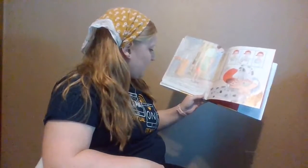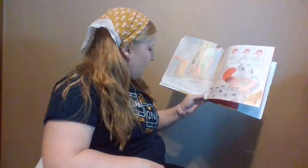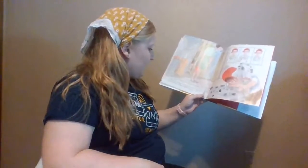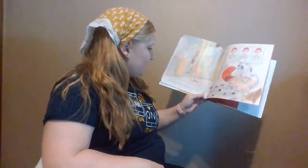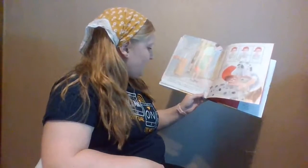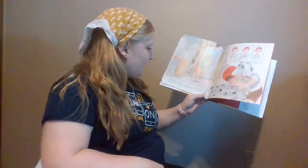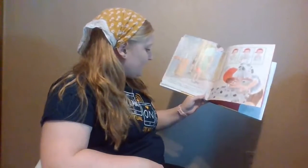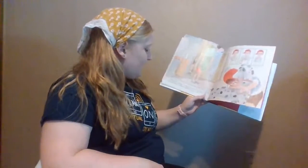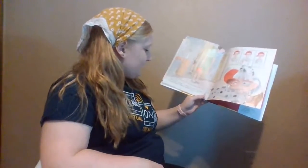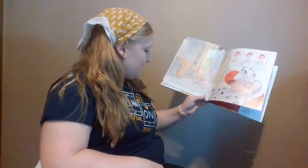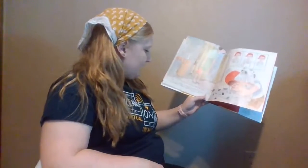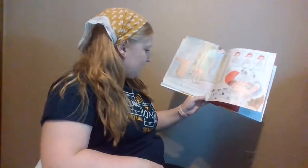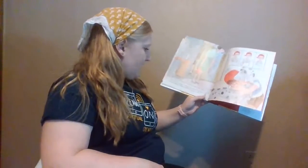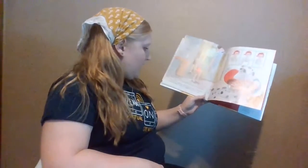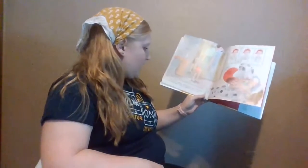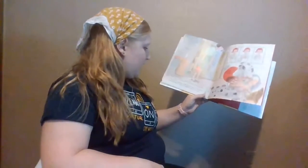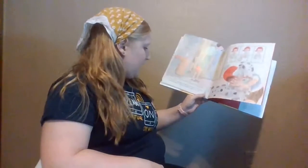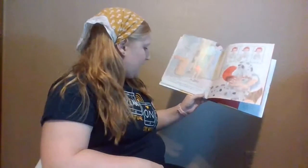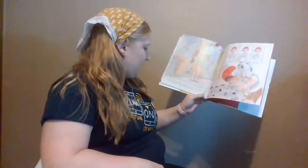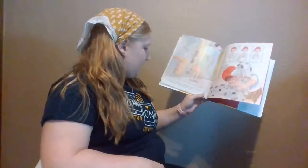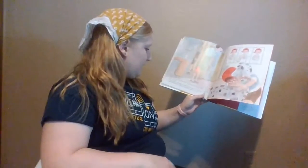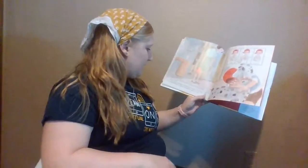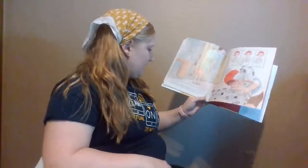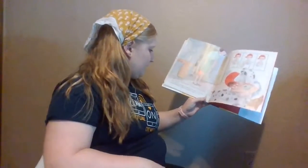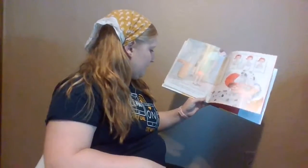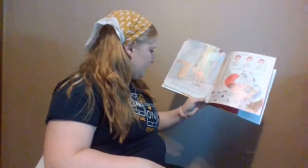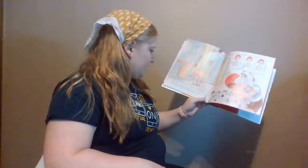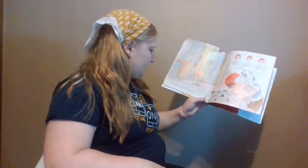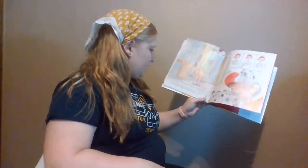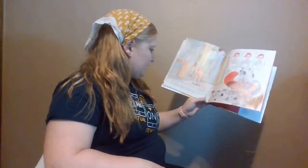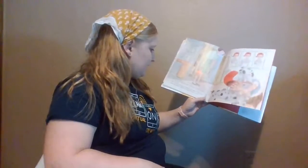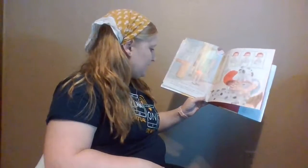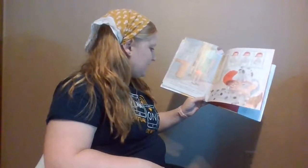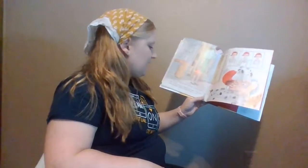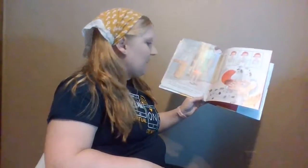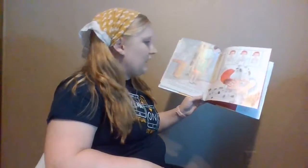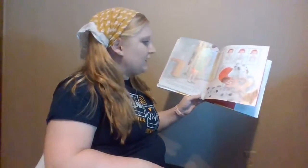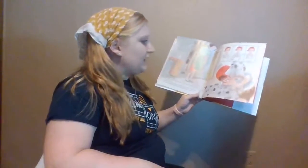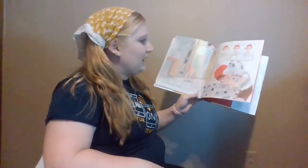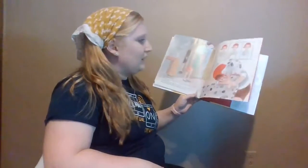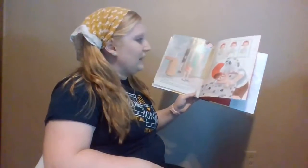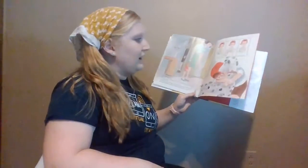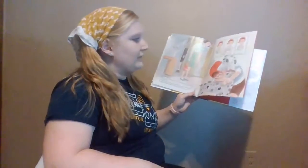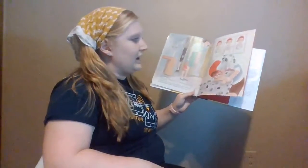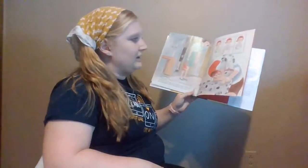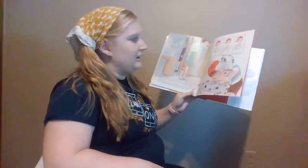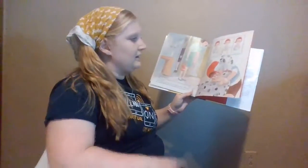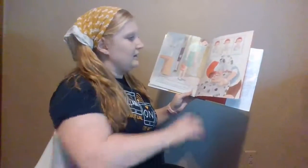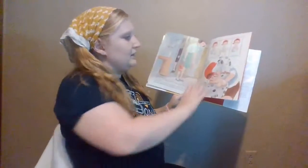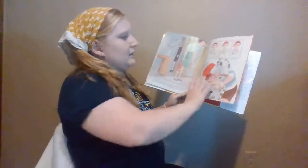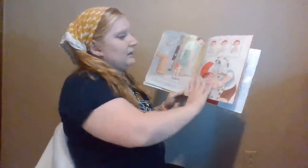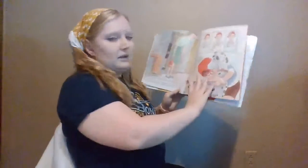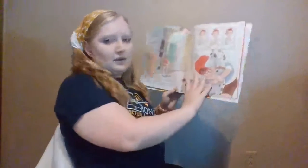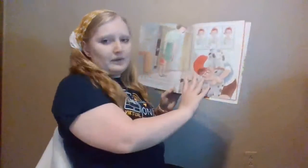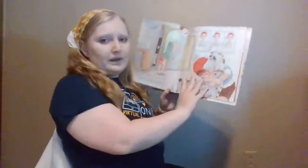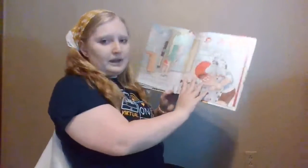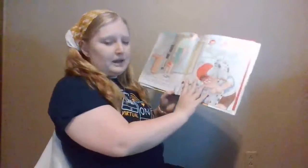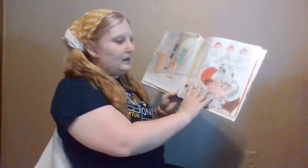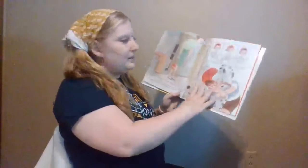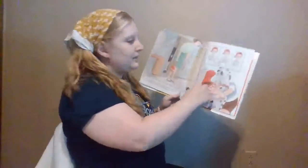I have 10 classmates. They come from many different countries, and all 10 are my friend. So over here,